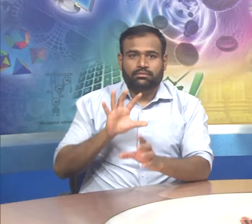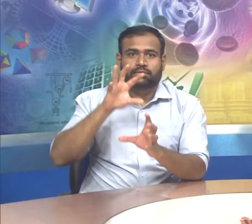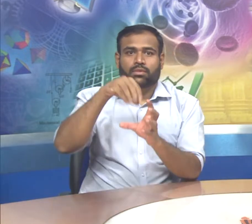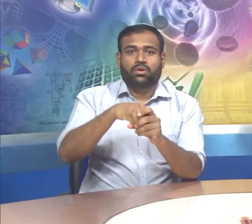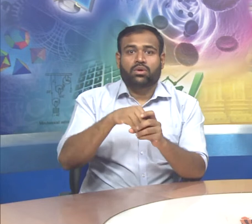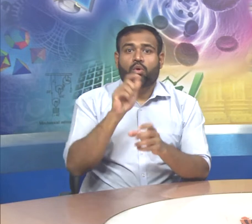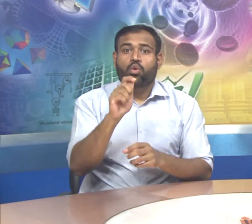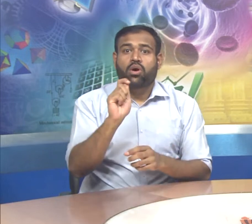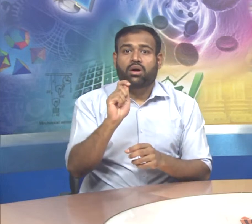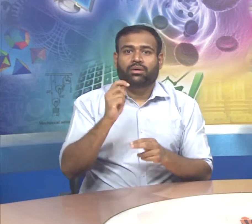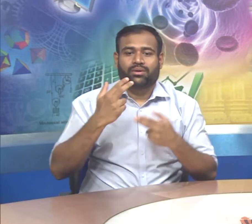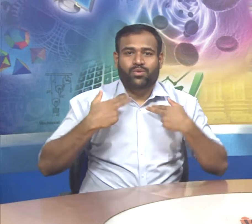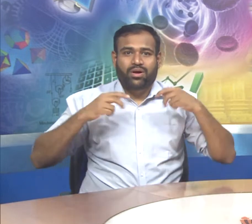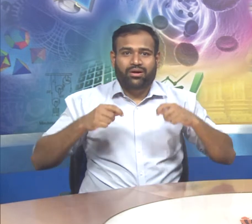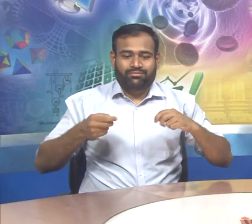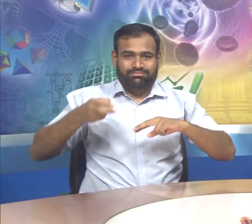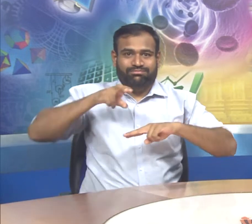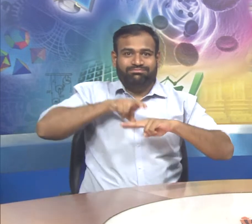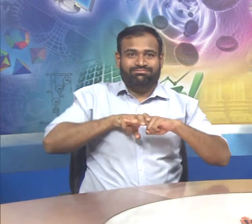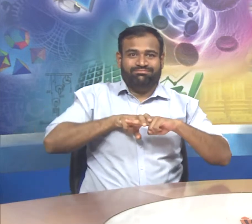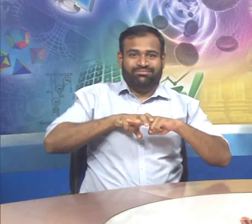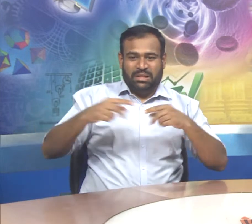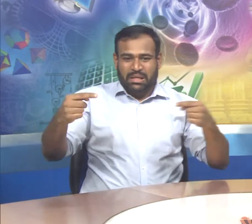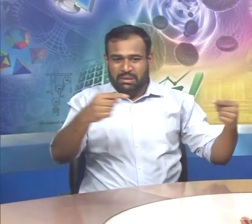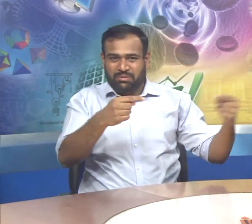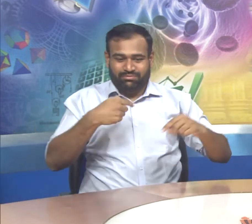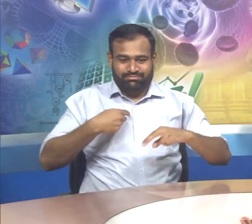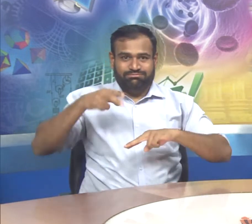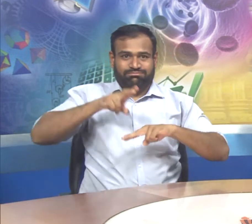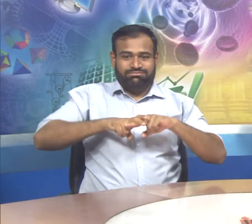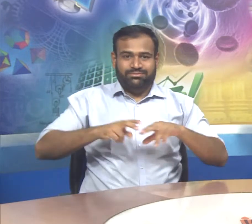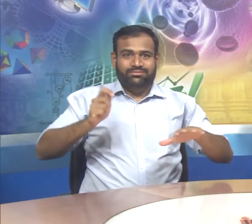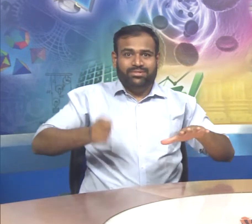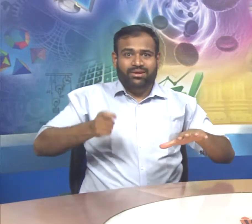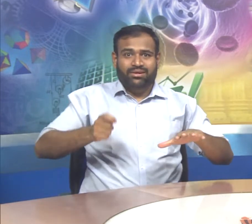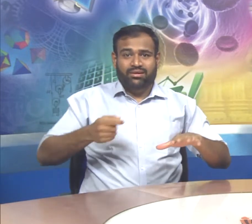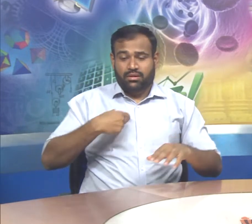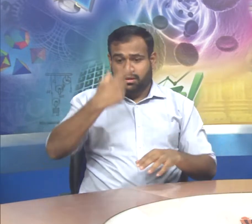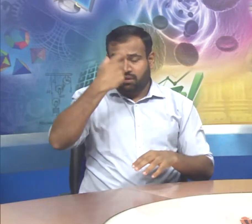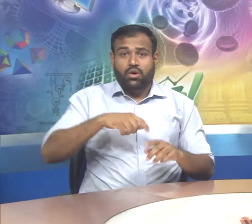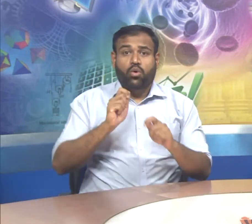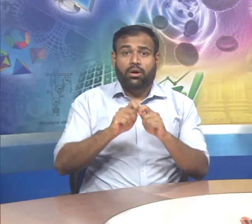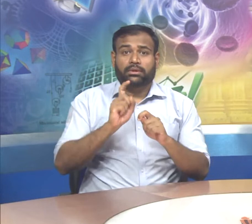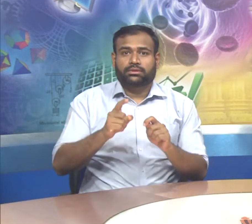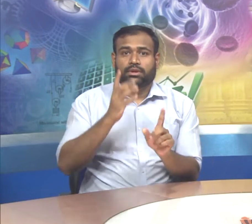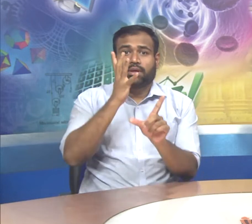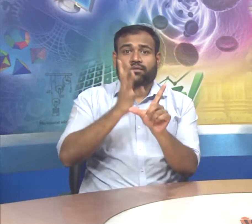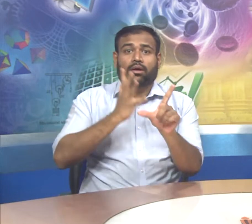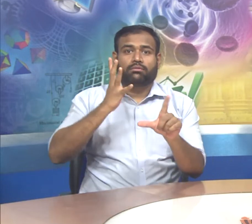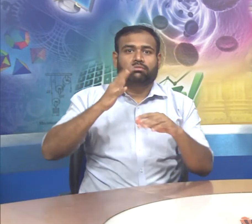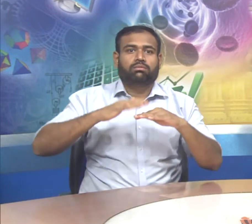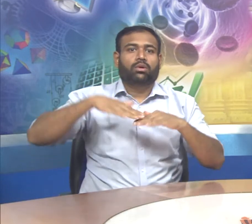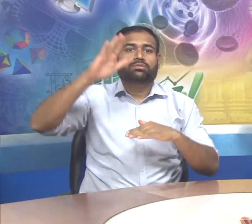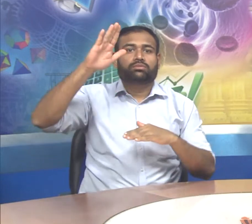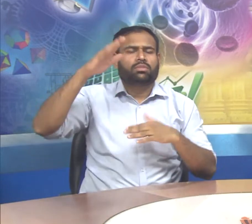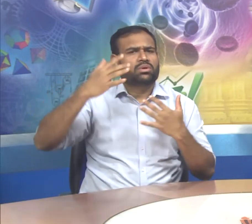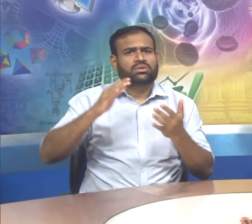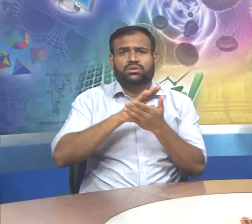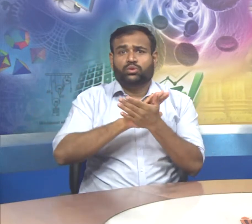A. He or she has been for at least 5 years a